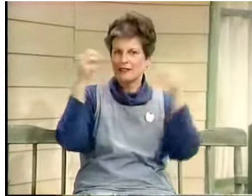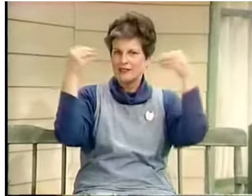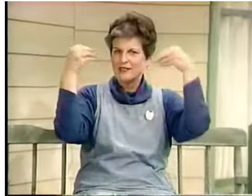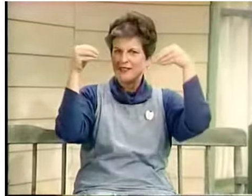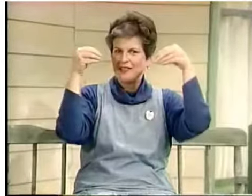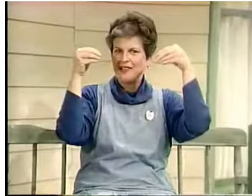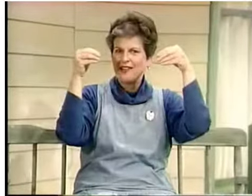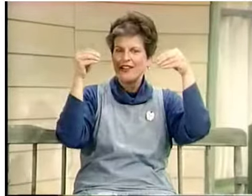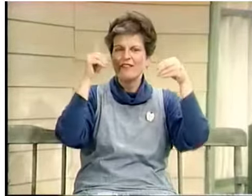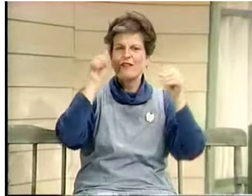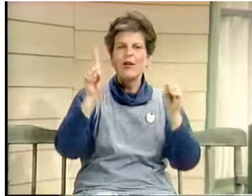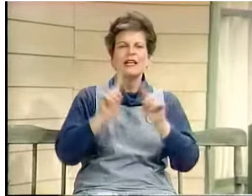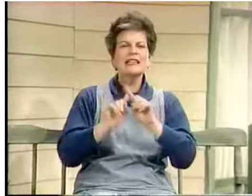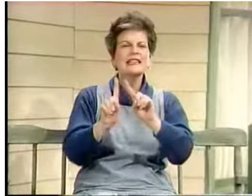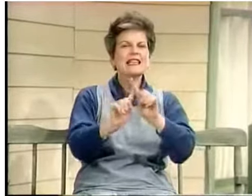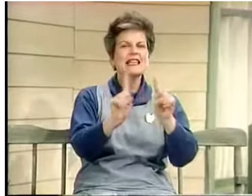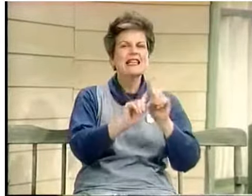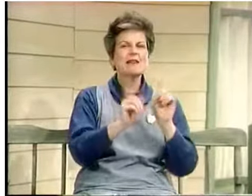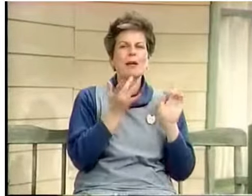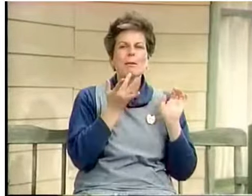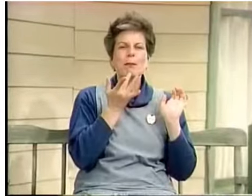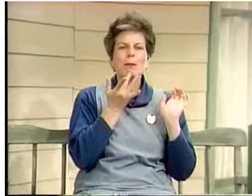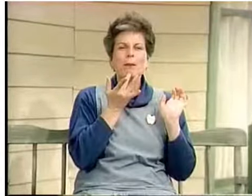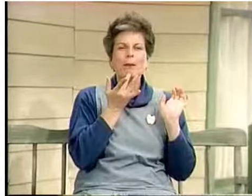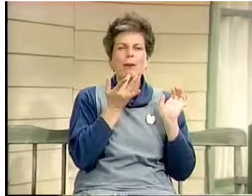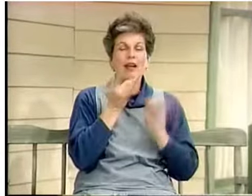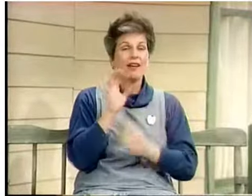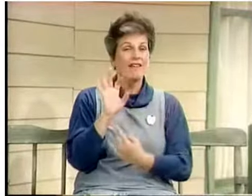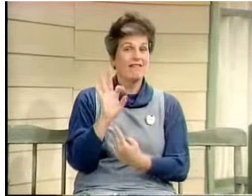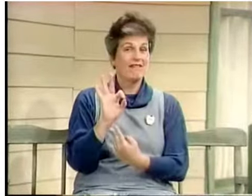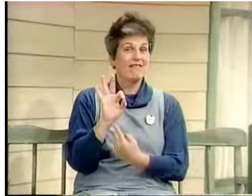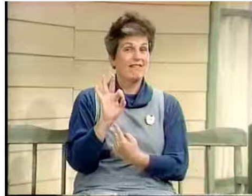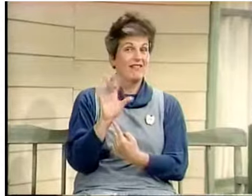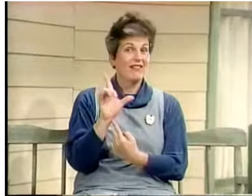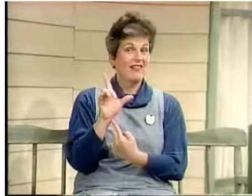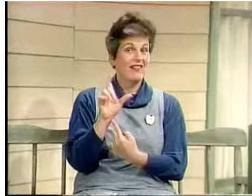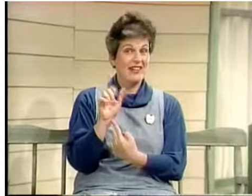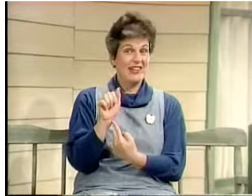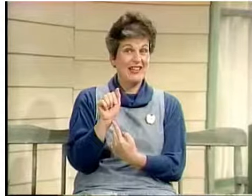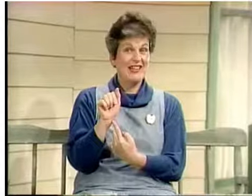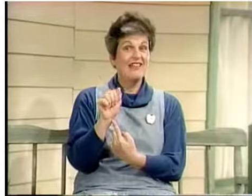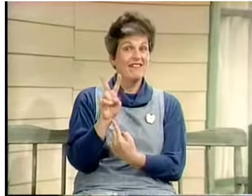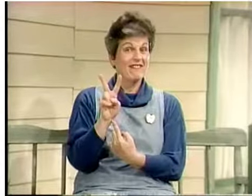I like to go often to the ice cream store and try different flavors.